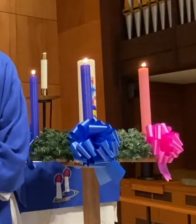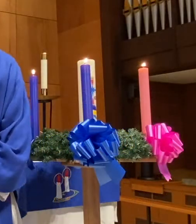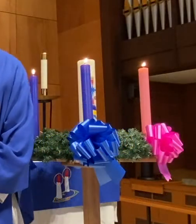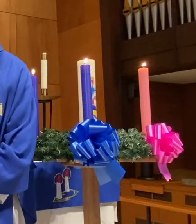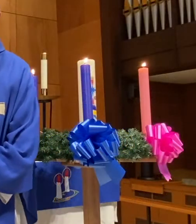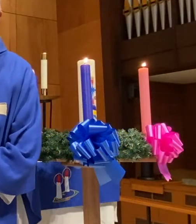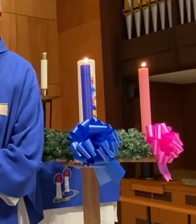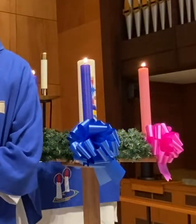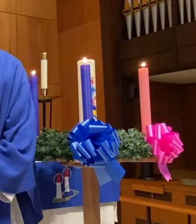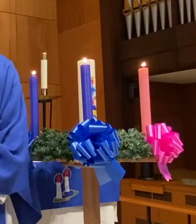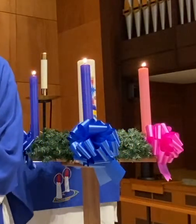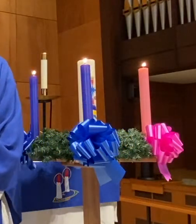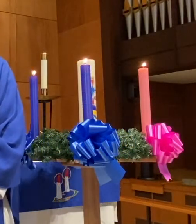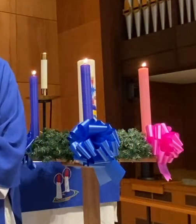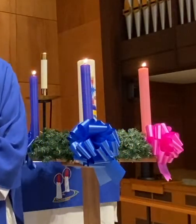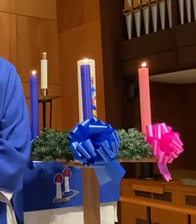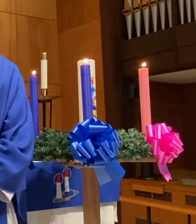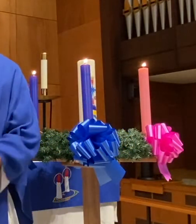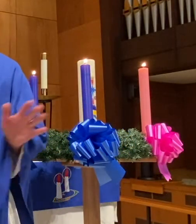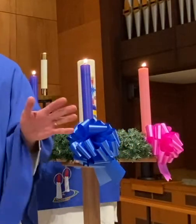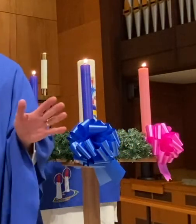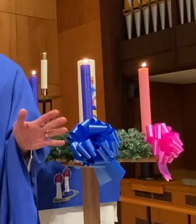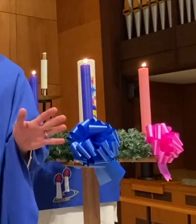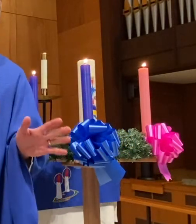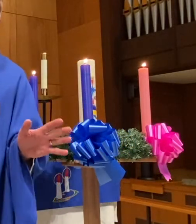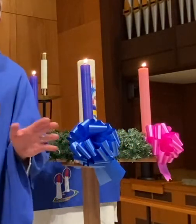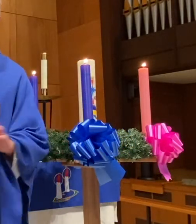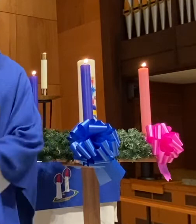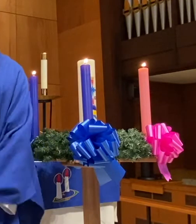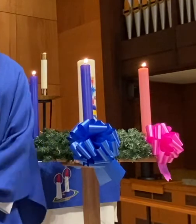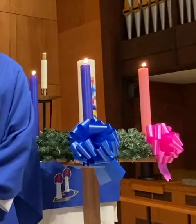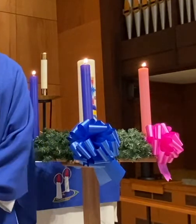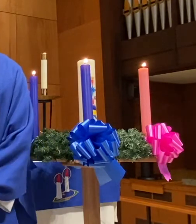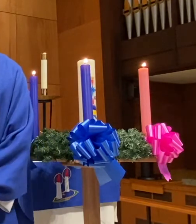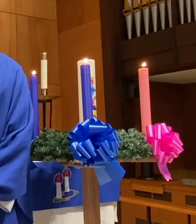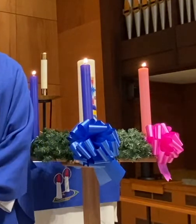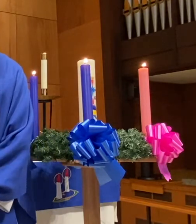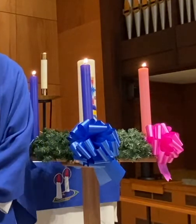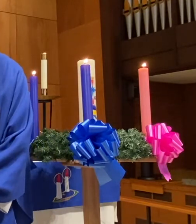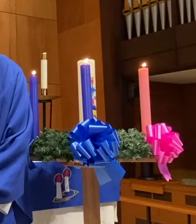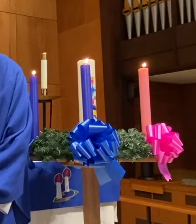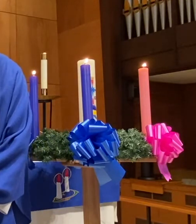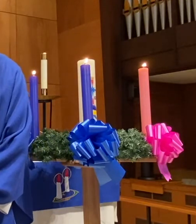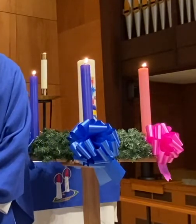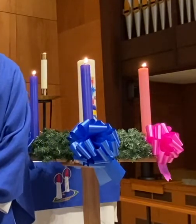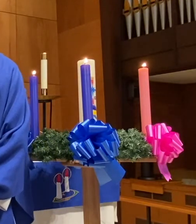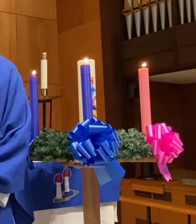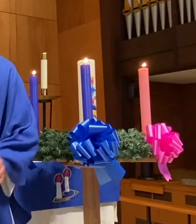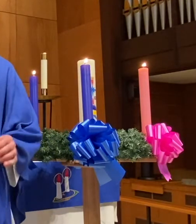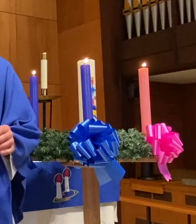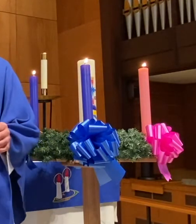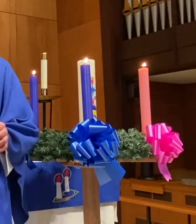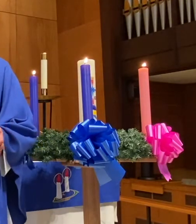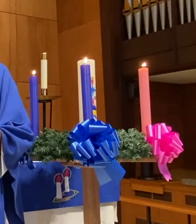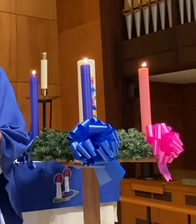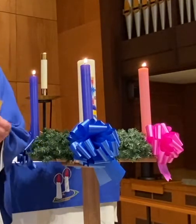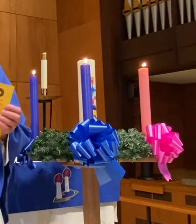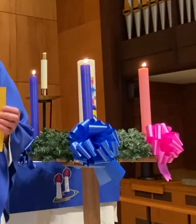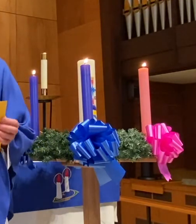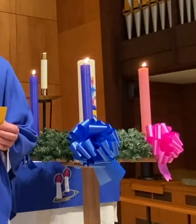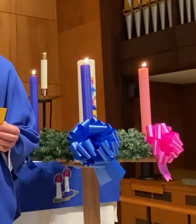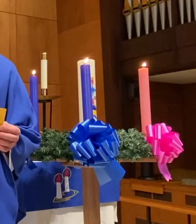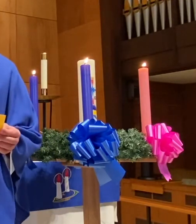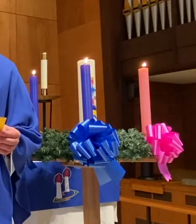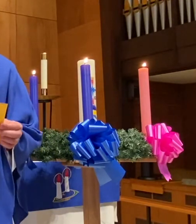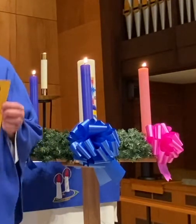Good morning. Thank you for joining us at St. David's today. And before we begin our worship service, we just have a quick announcement for everybody. First of all, as